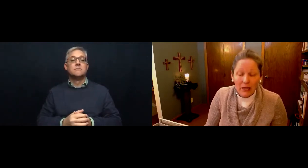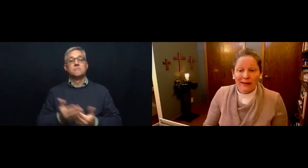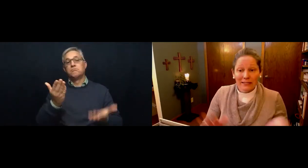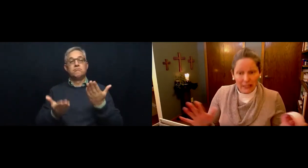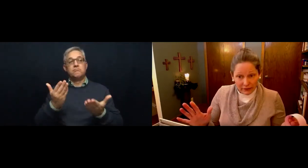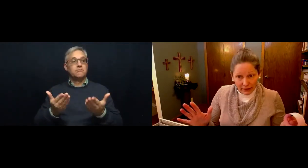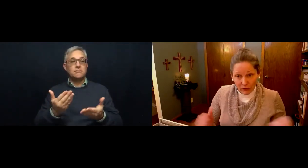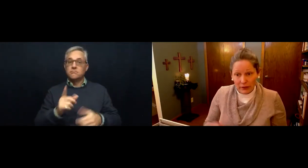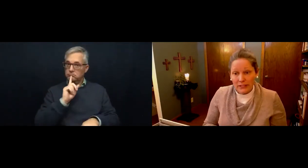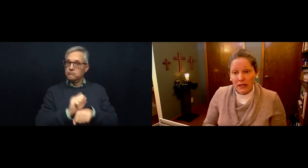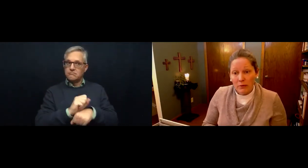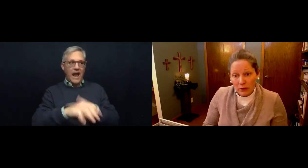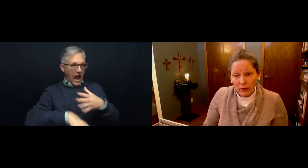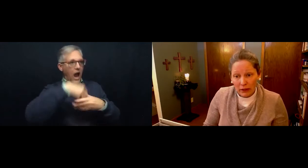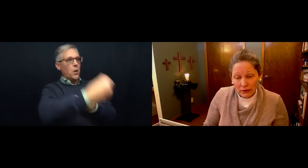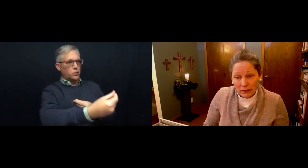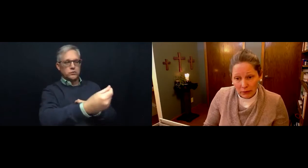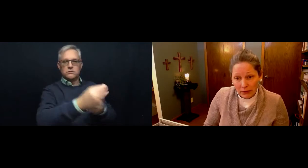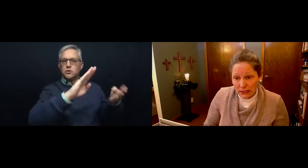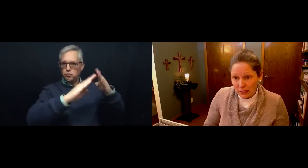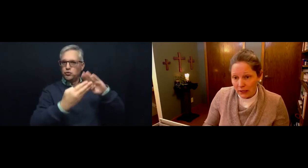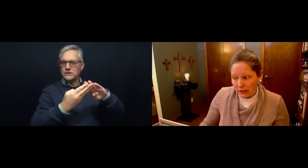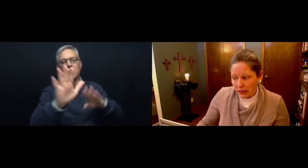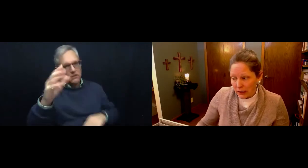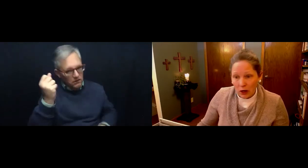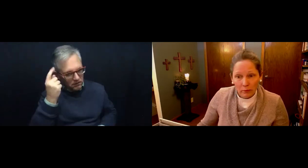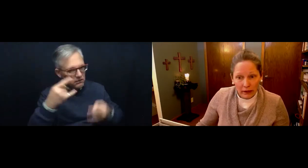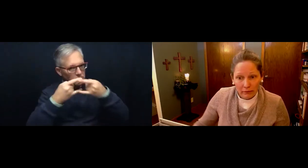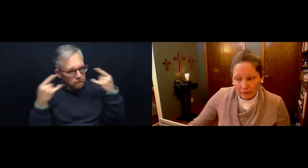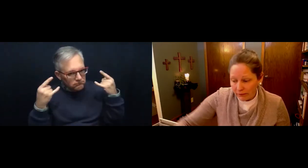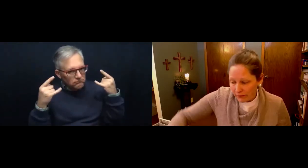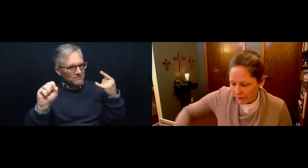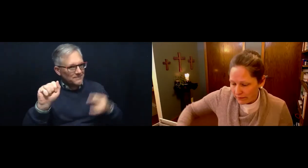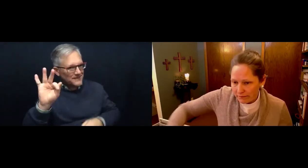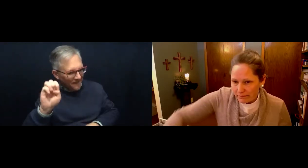community, safely, of course, but going out to the community and helping,